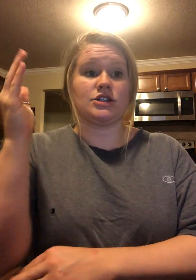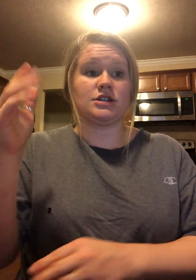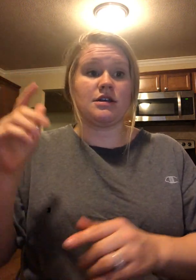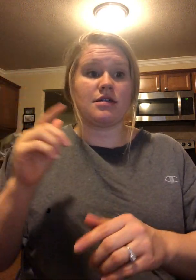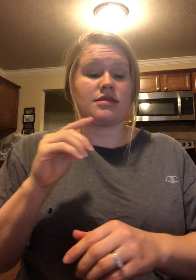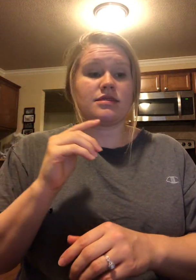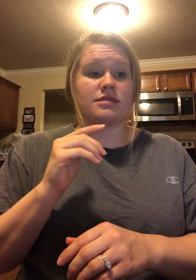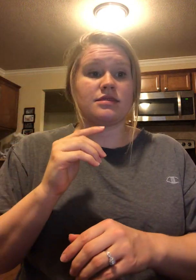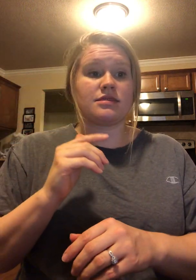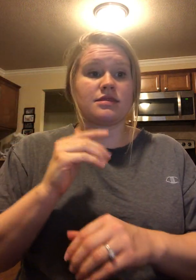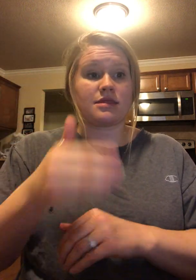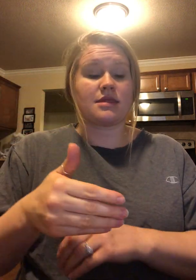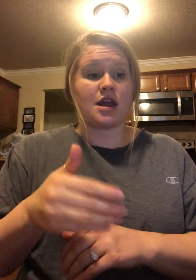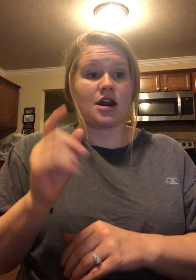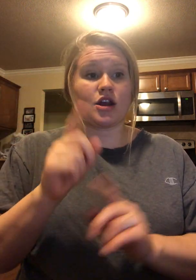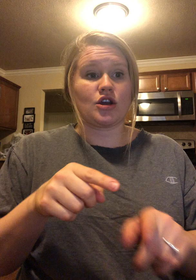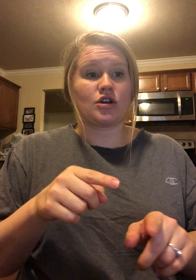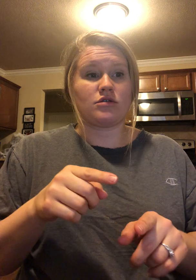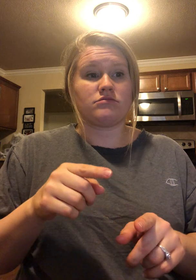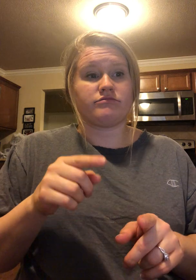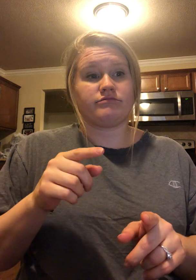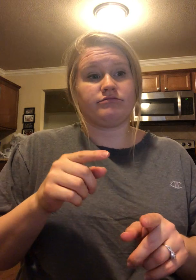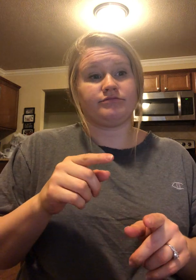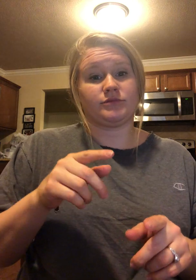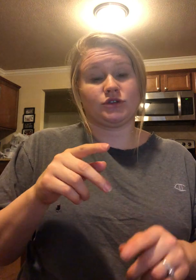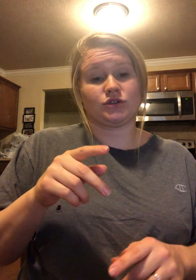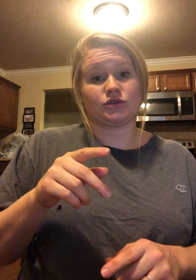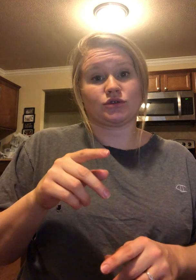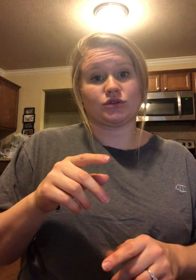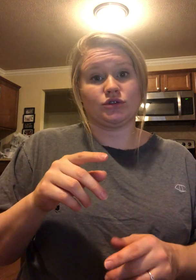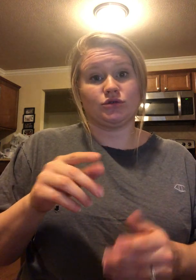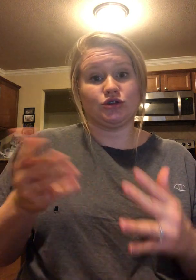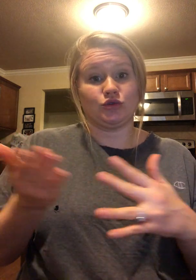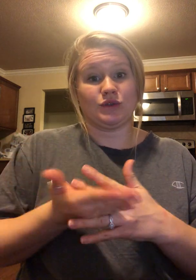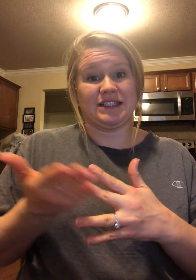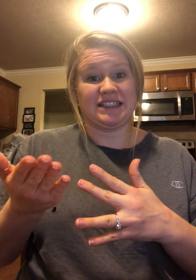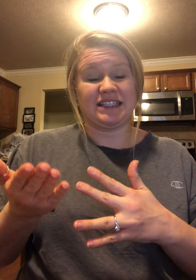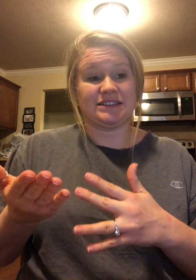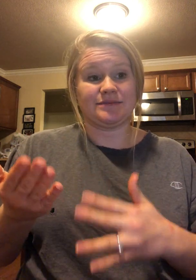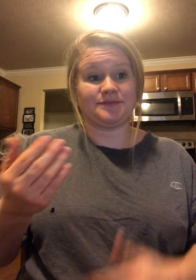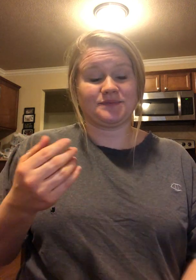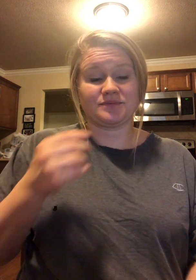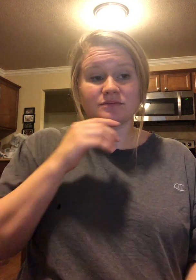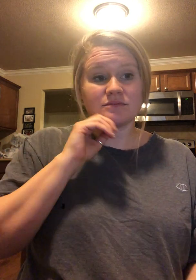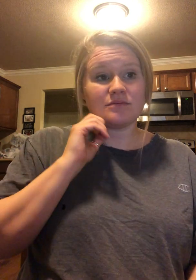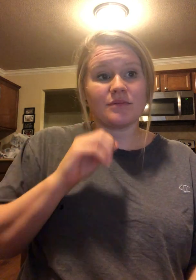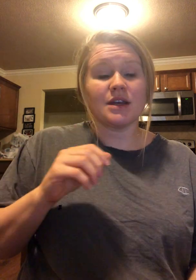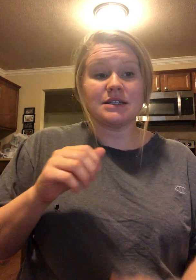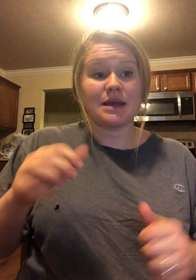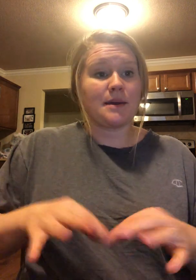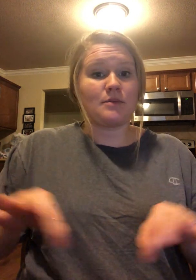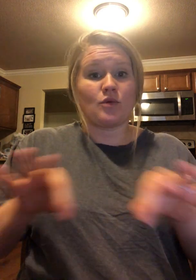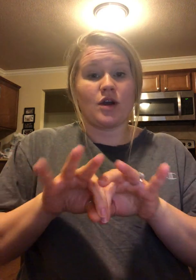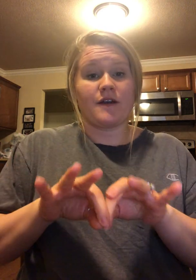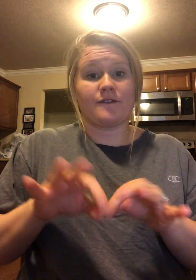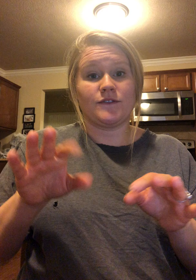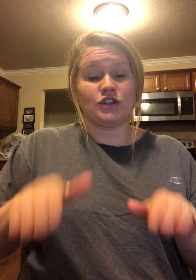another social building time, and it's important for the children to learn how to play, how to follow